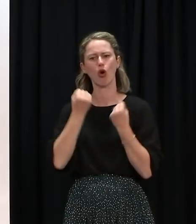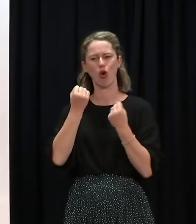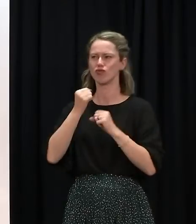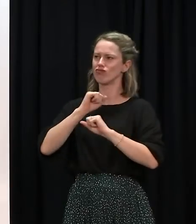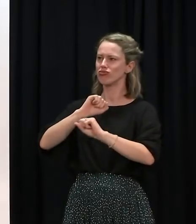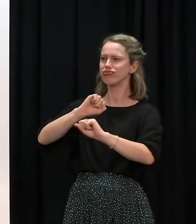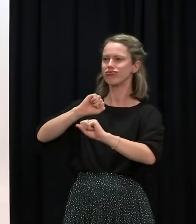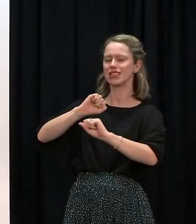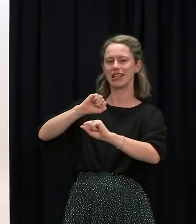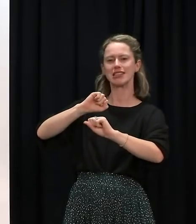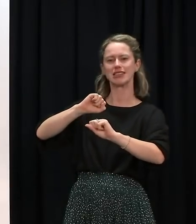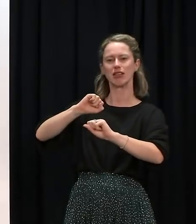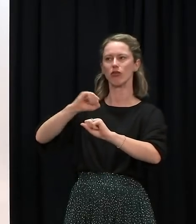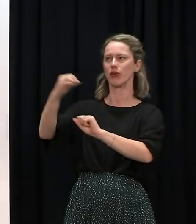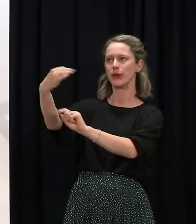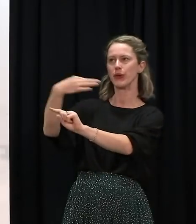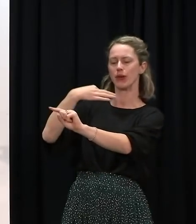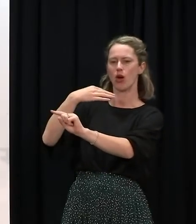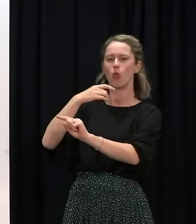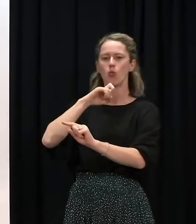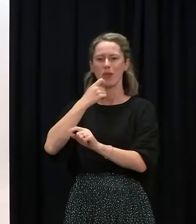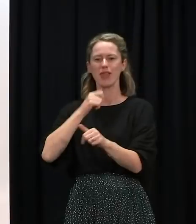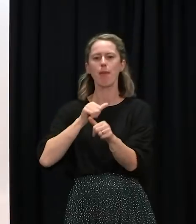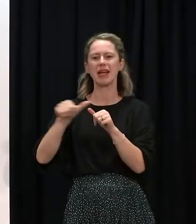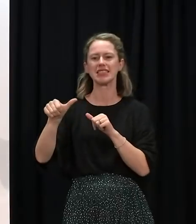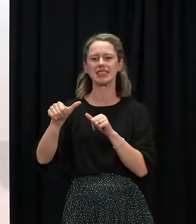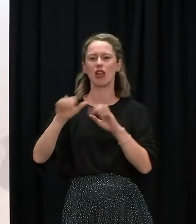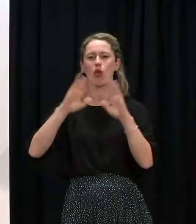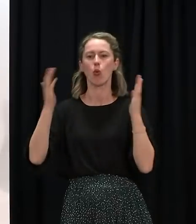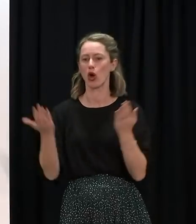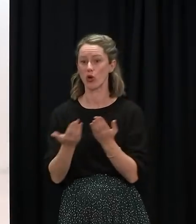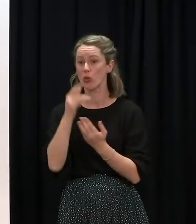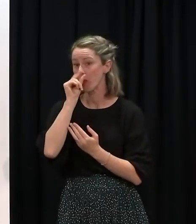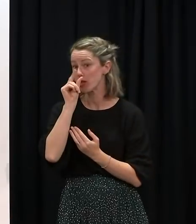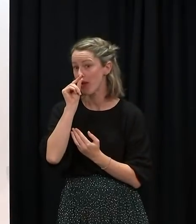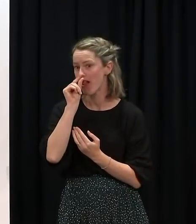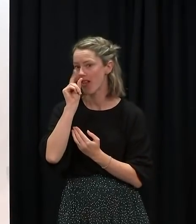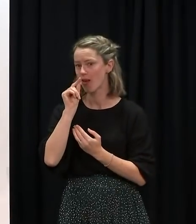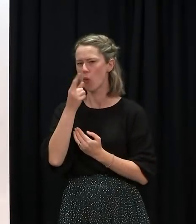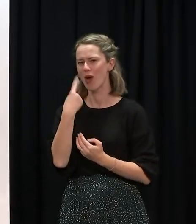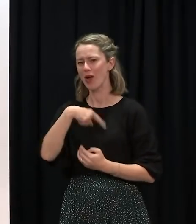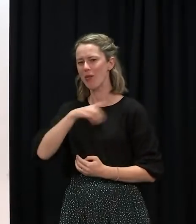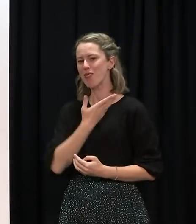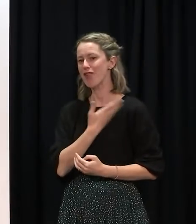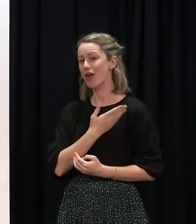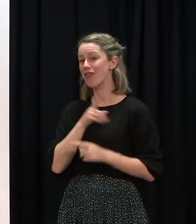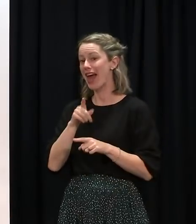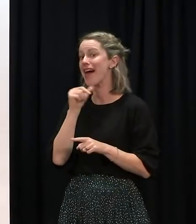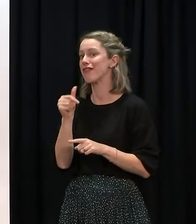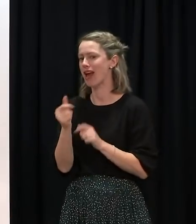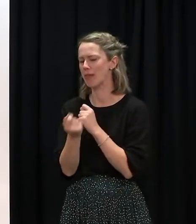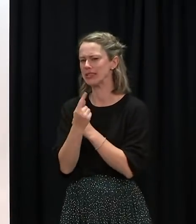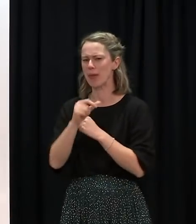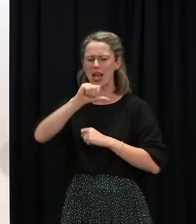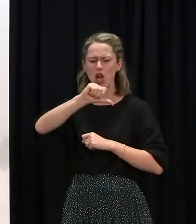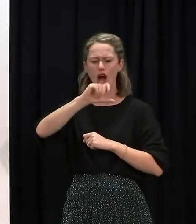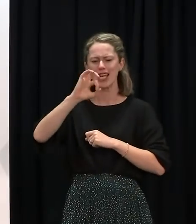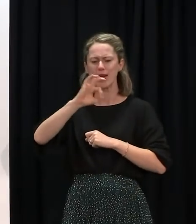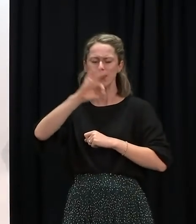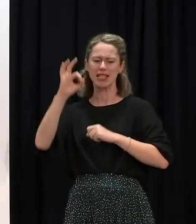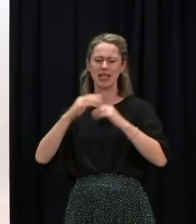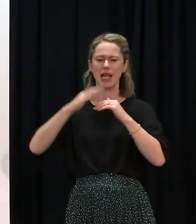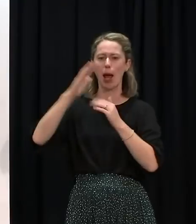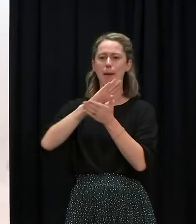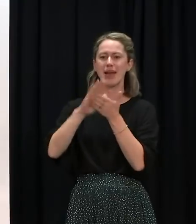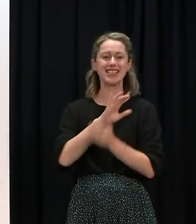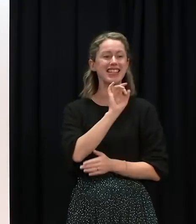the response to the global pandemic. It will be one of the best responses in the world and one that we can all be proud of. But when we talk about 90%, that's not an